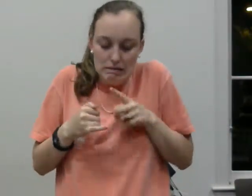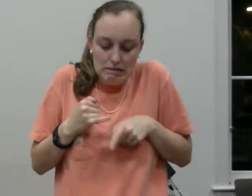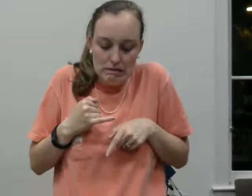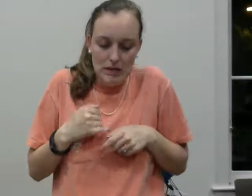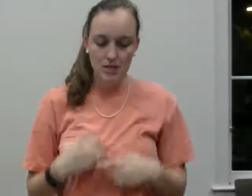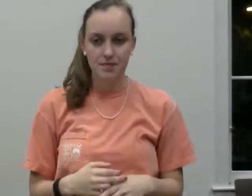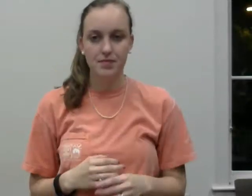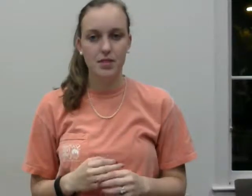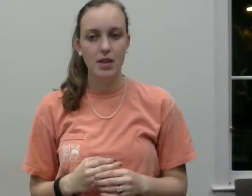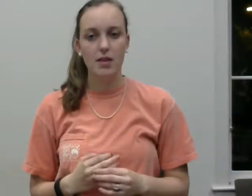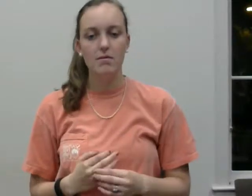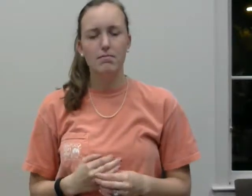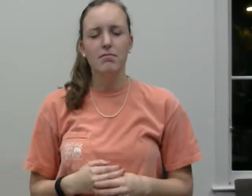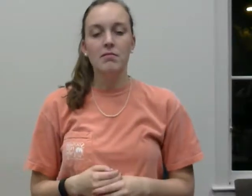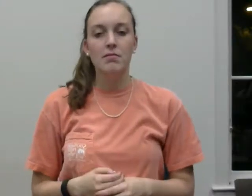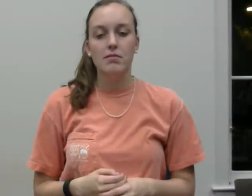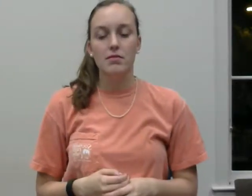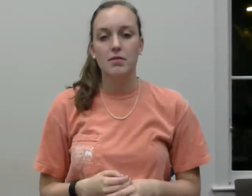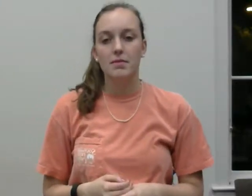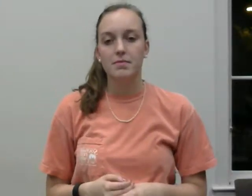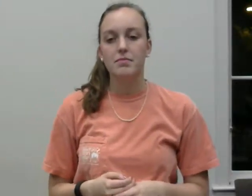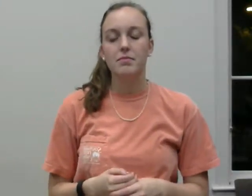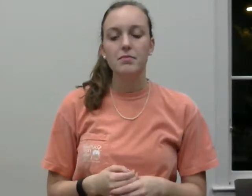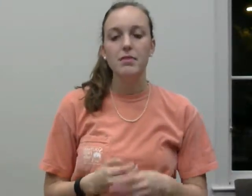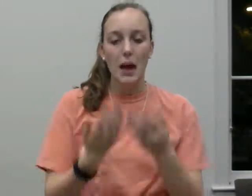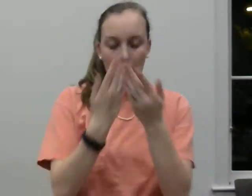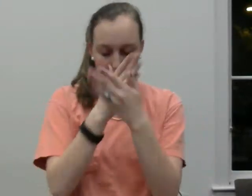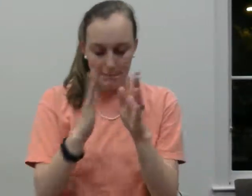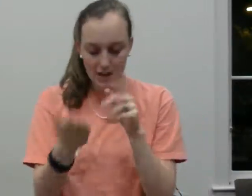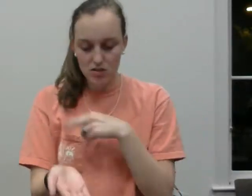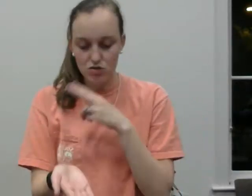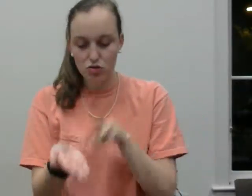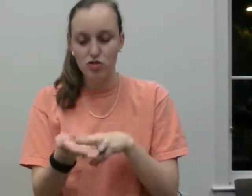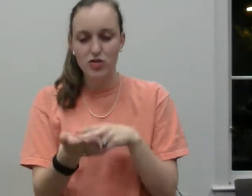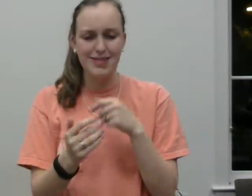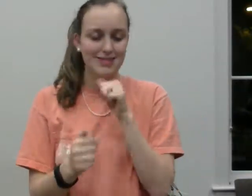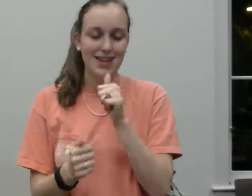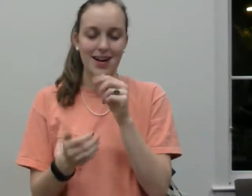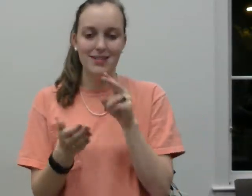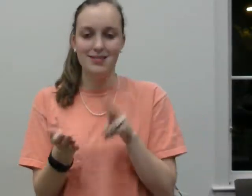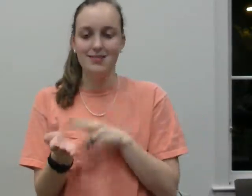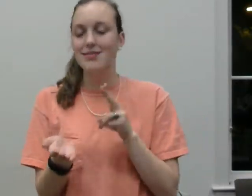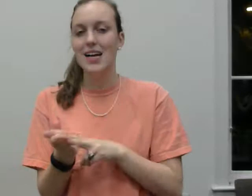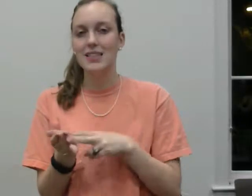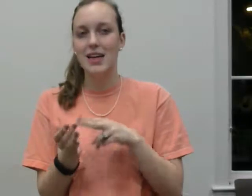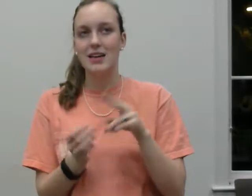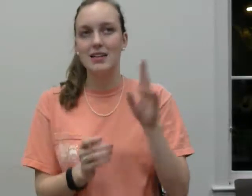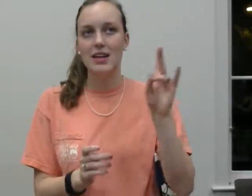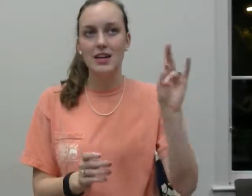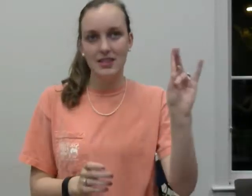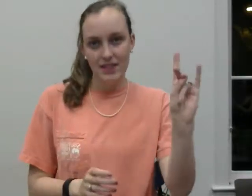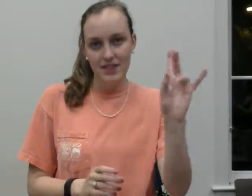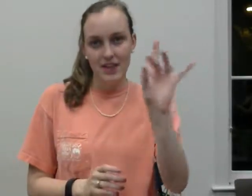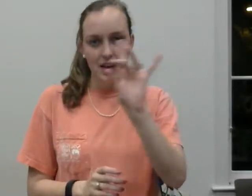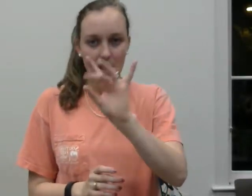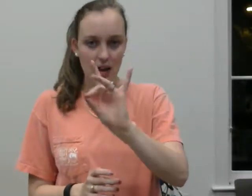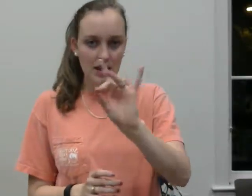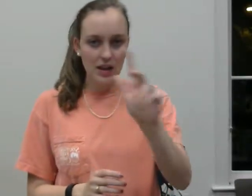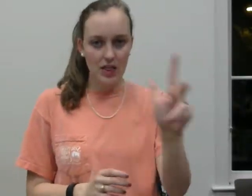ended. Peace treaty wasn't signed until 1783, but that pretty much signaled it. All right, so there it is. There is our American Revolution